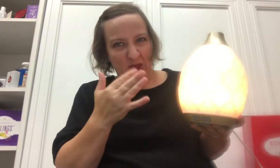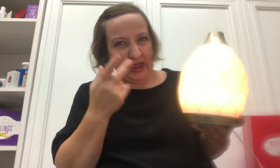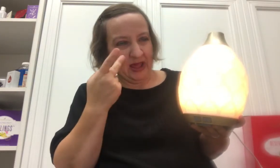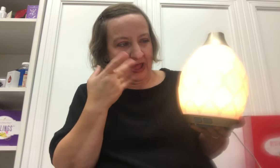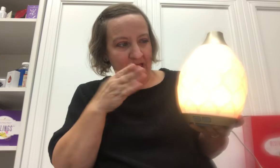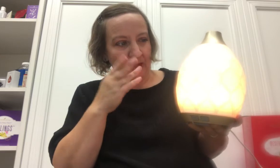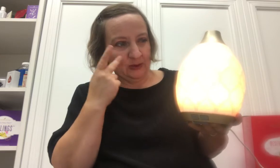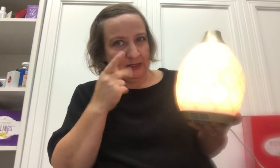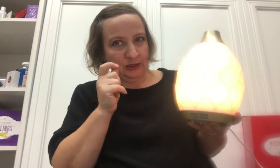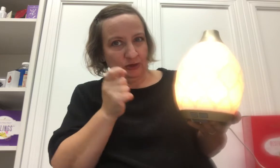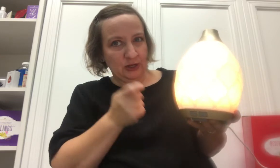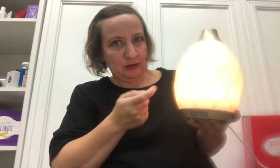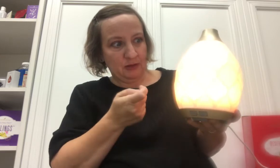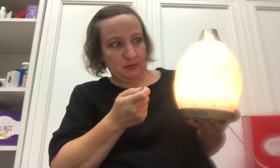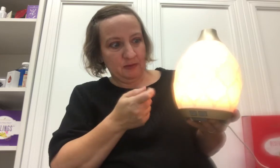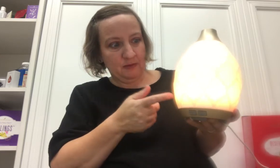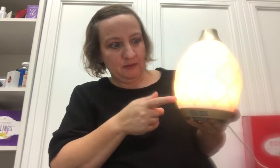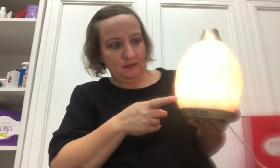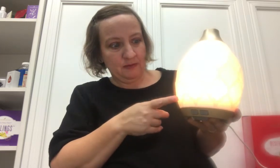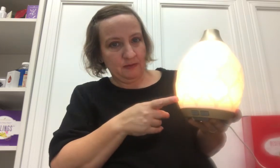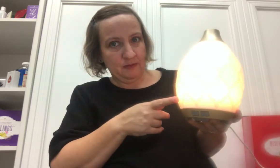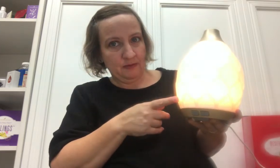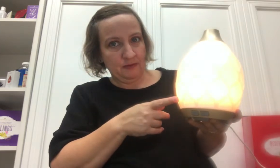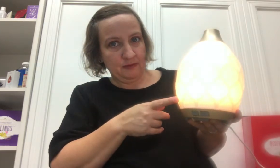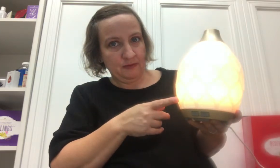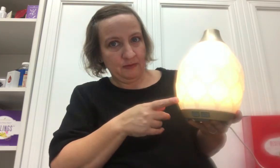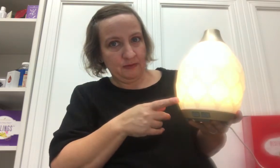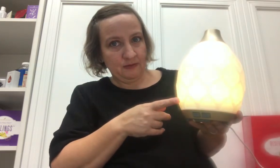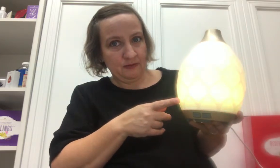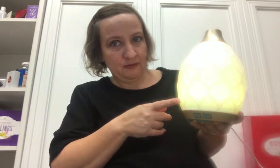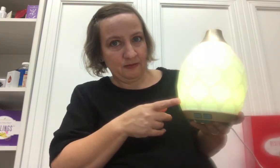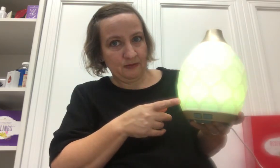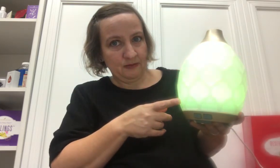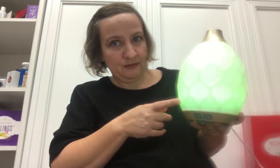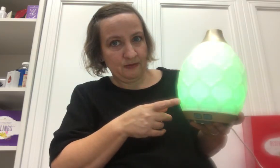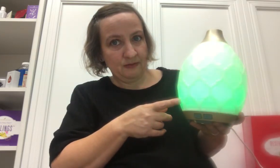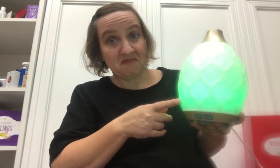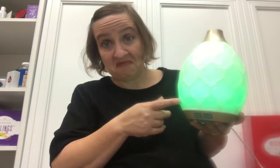I'm going to let you kind of see how this changes colors here.